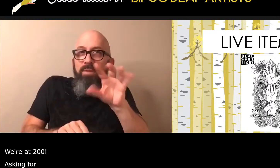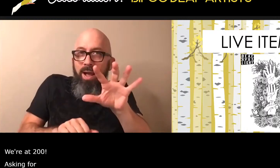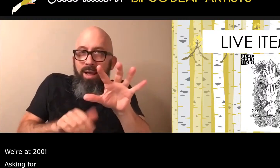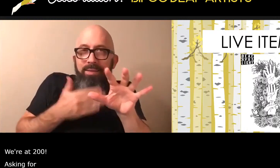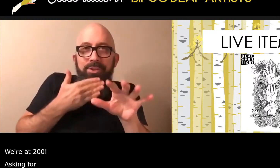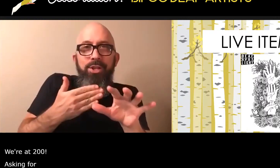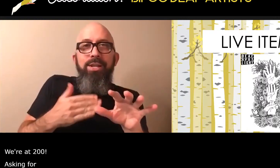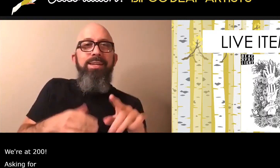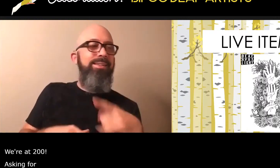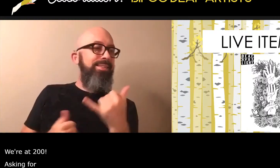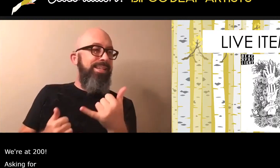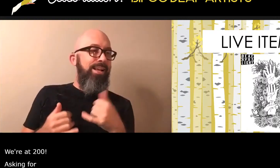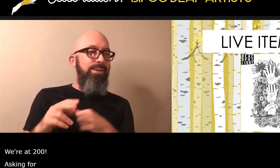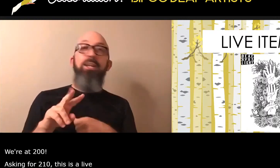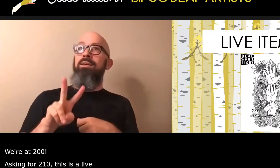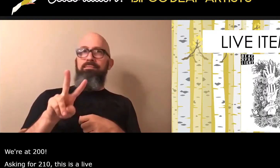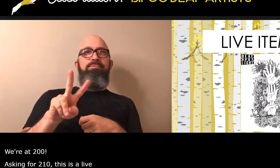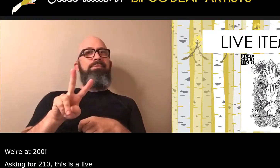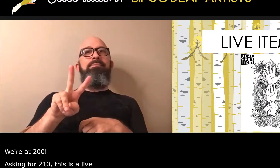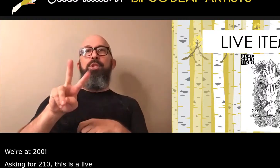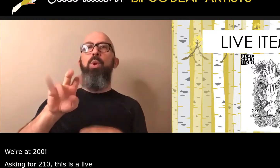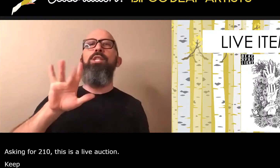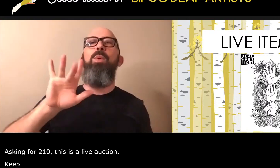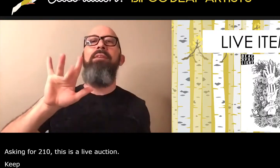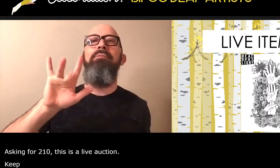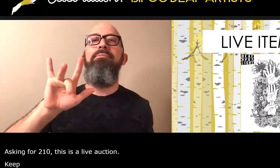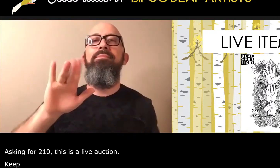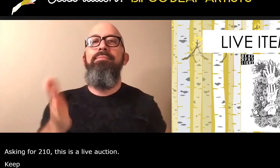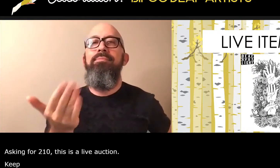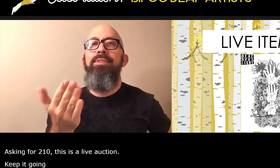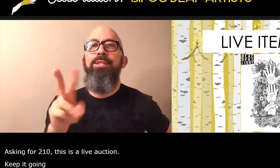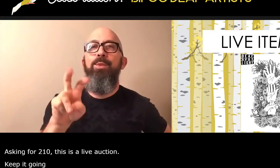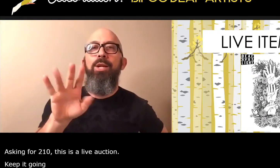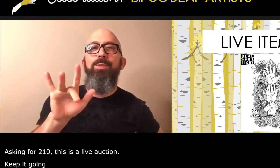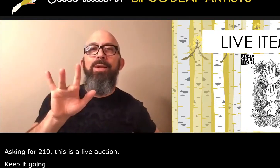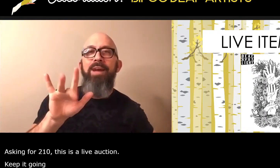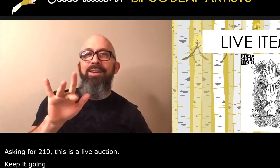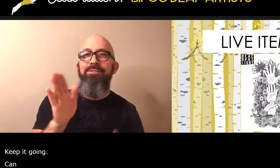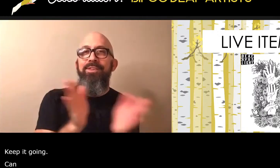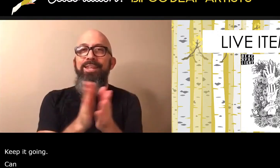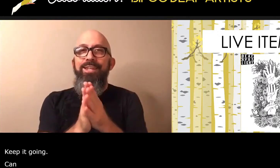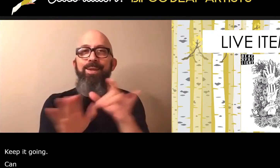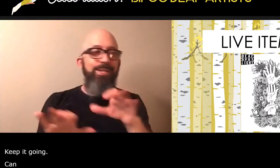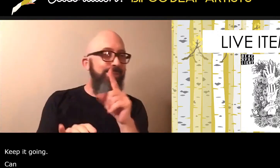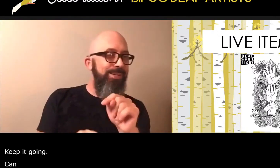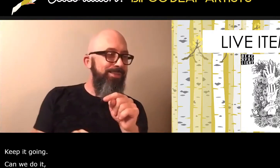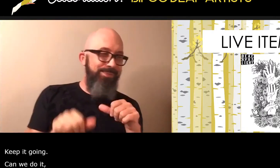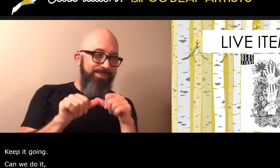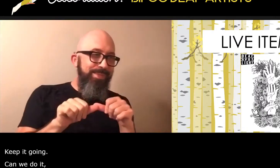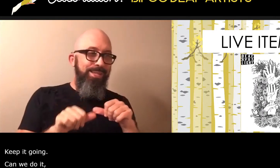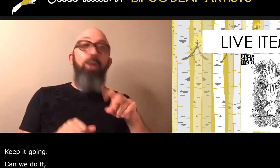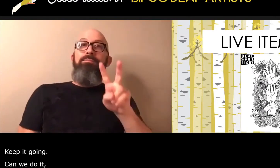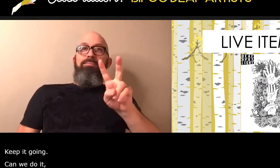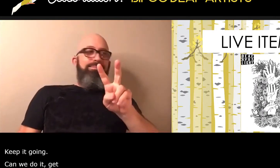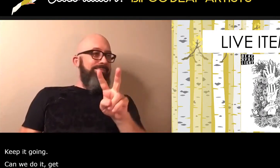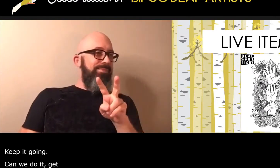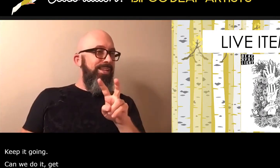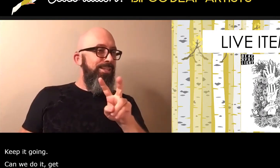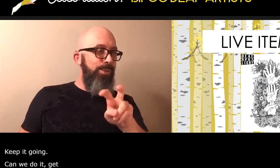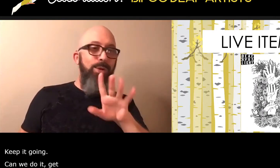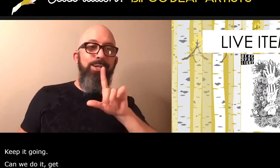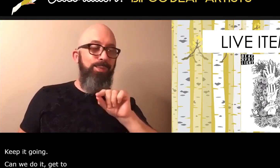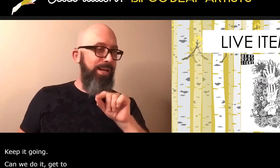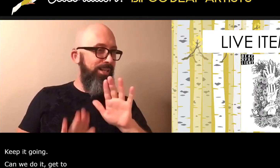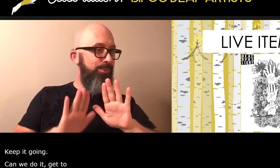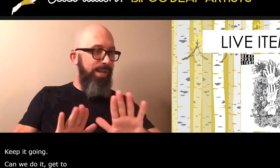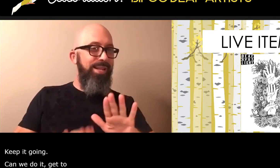we do it? Can we get to 210? 205. This is very good. Can we make it to 225? I'm challenging you. Let's see if we can get it there.